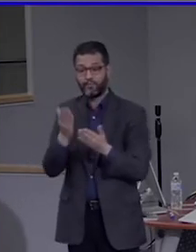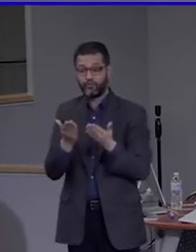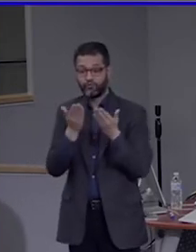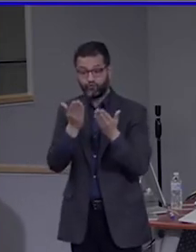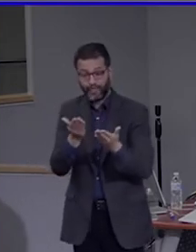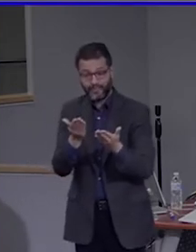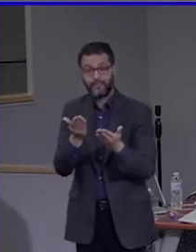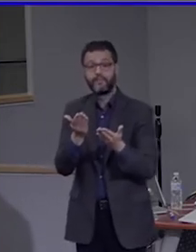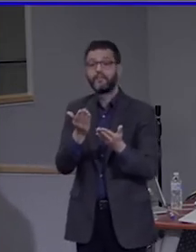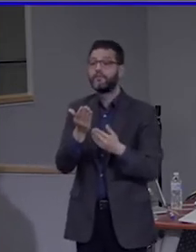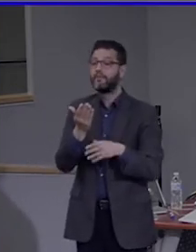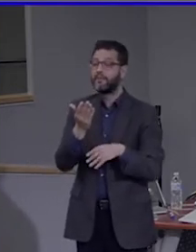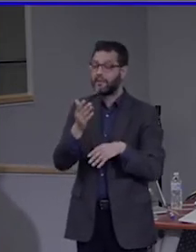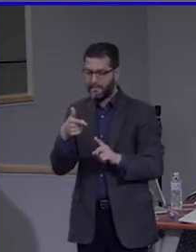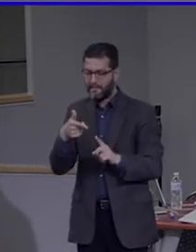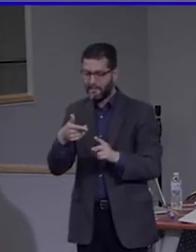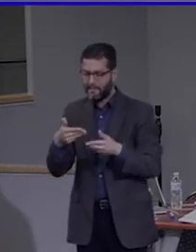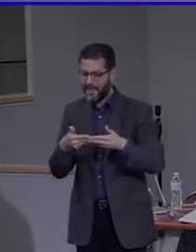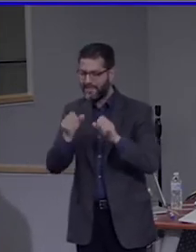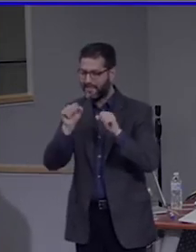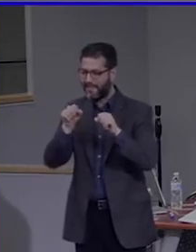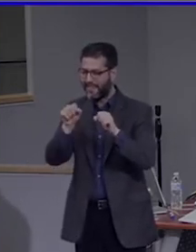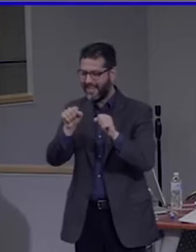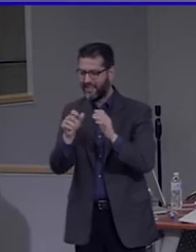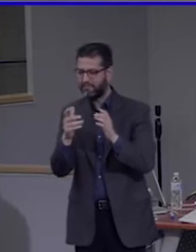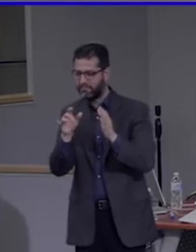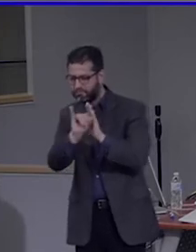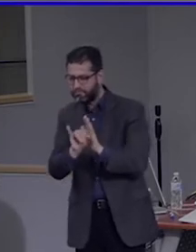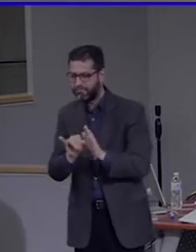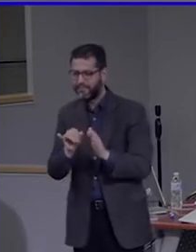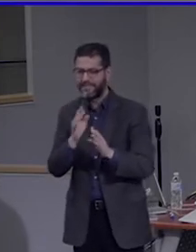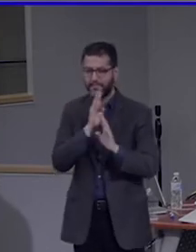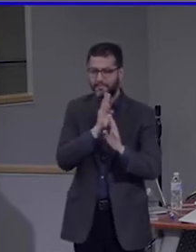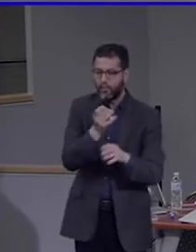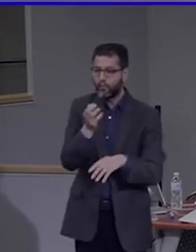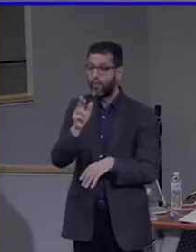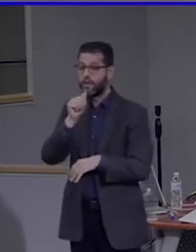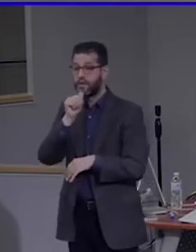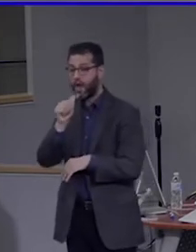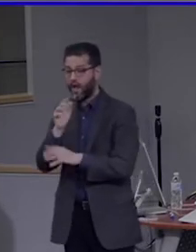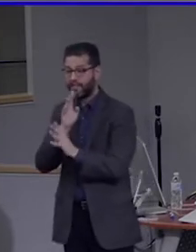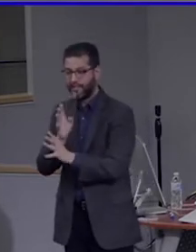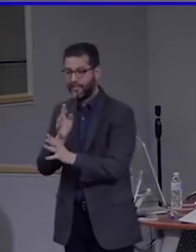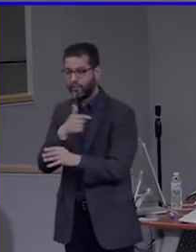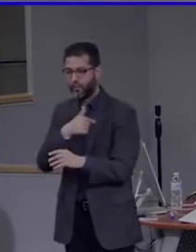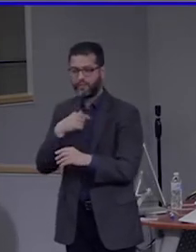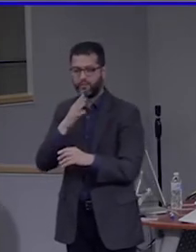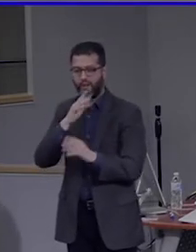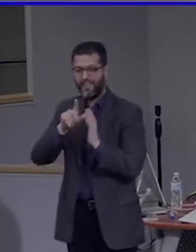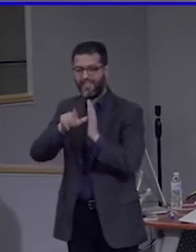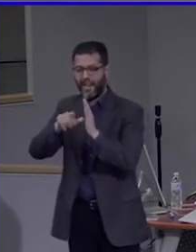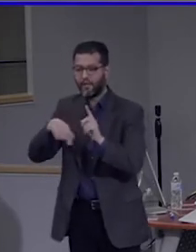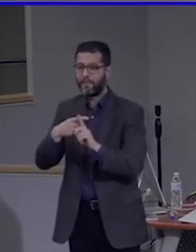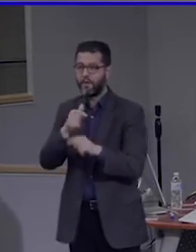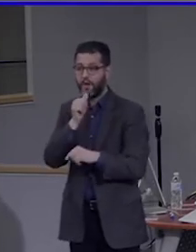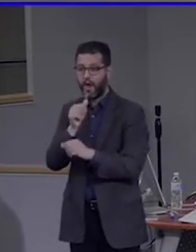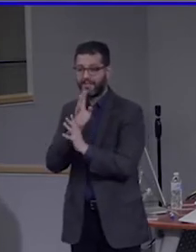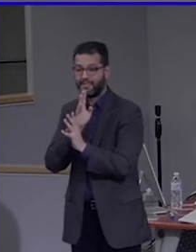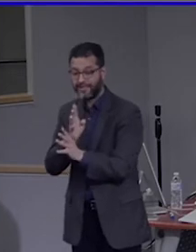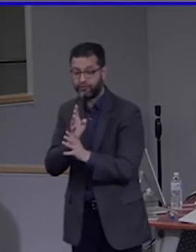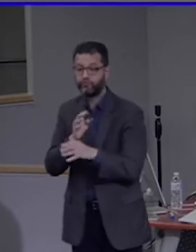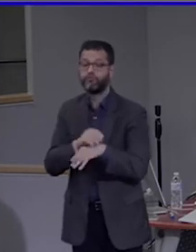very fine acoustic discriminations within speech or non speech and I'm going to talk a little bit more about that later in